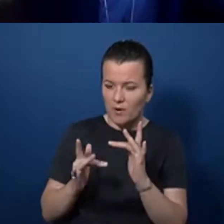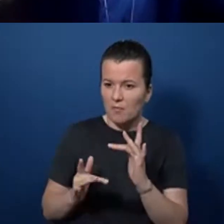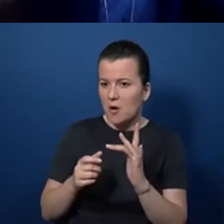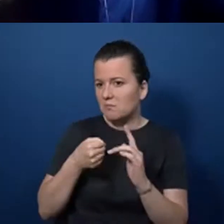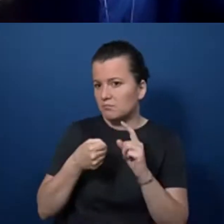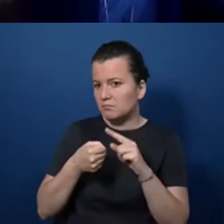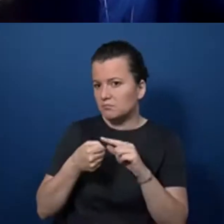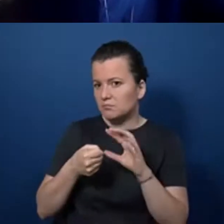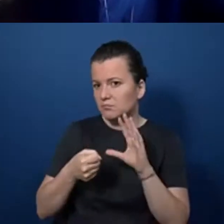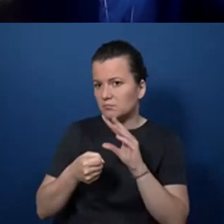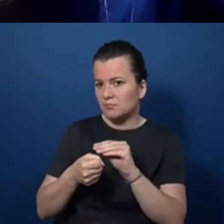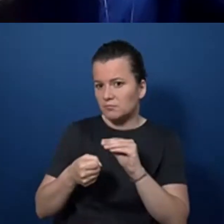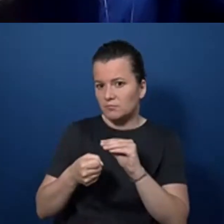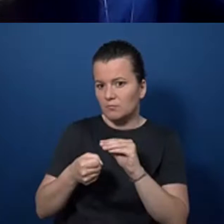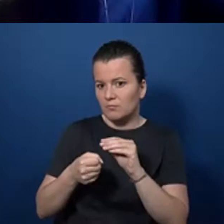I can't see